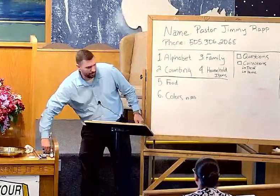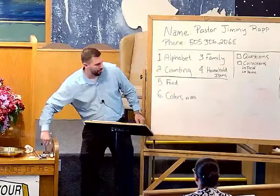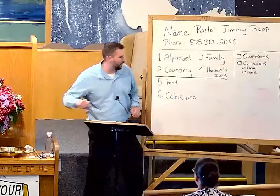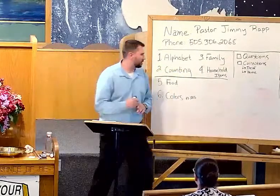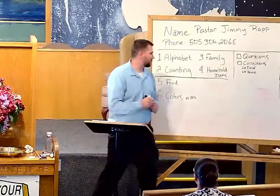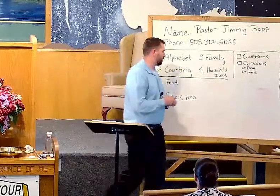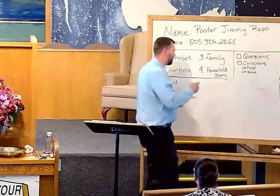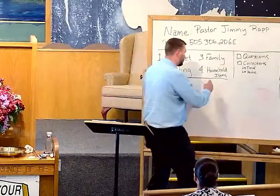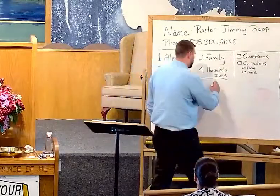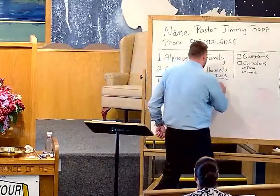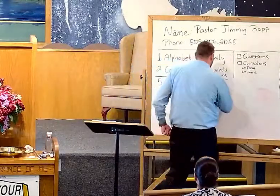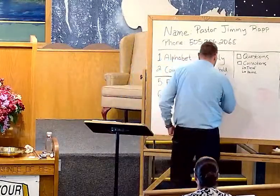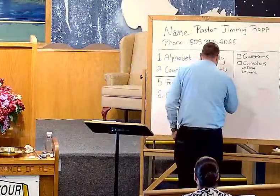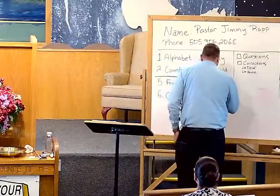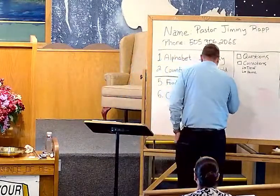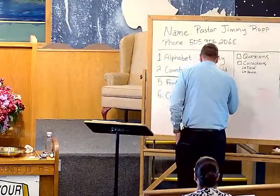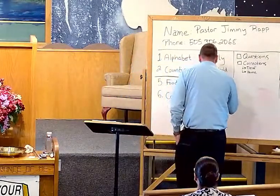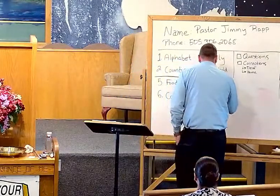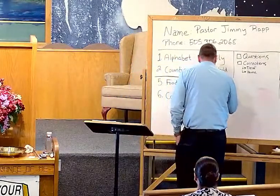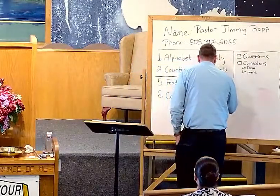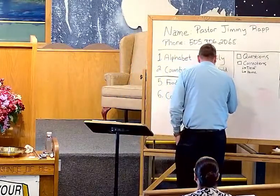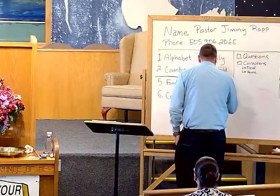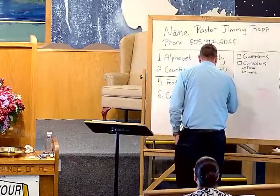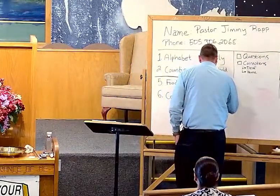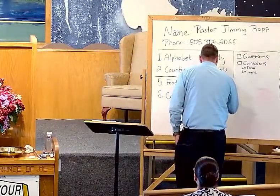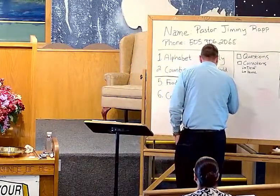next class. So we're talking about gray,